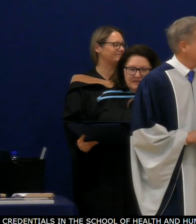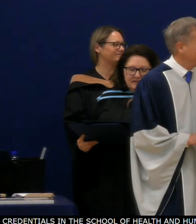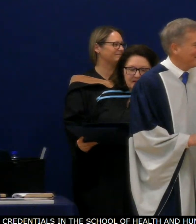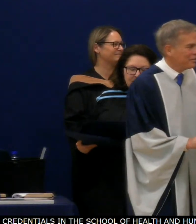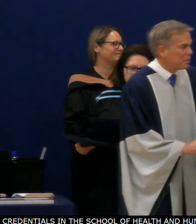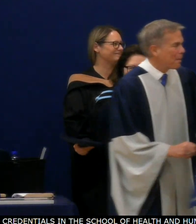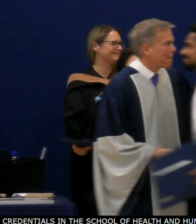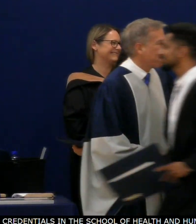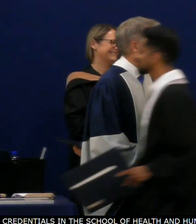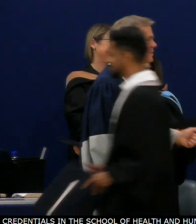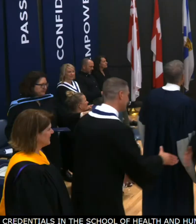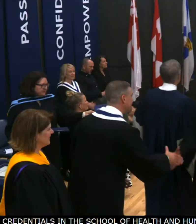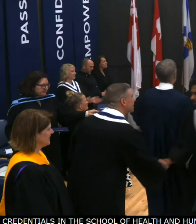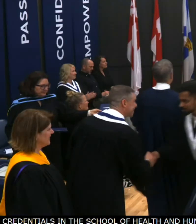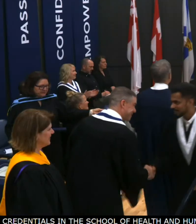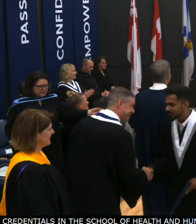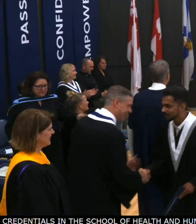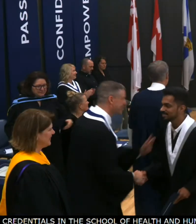Megan Swim.